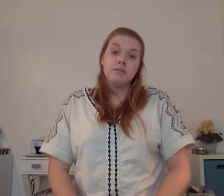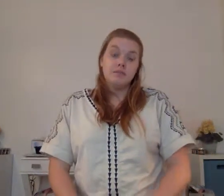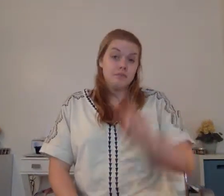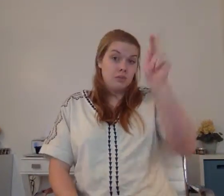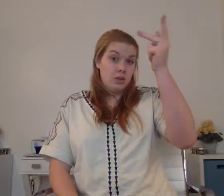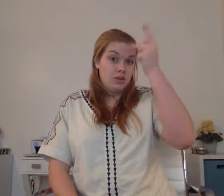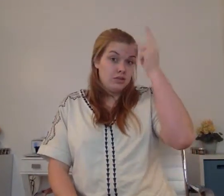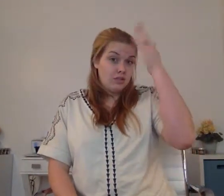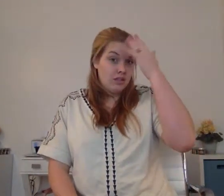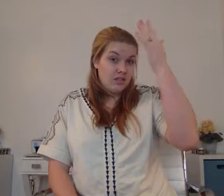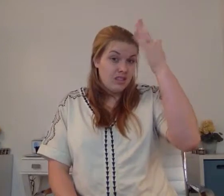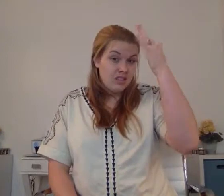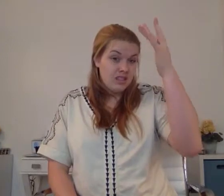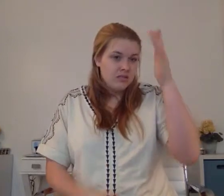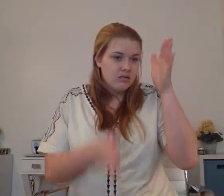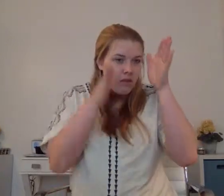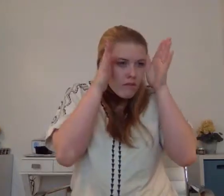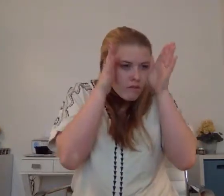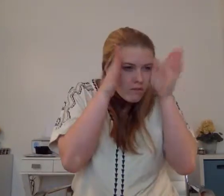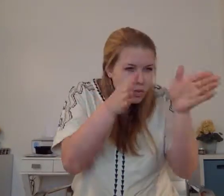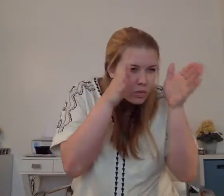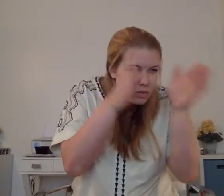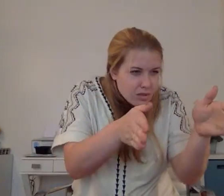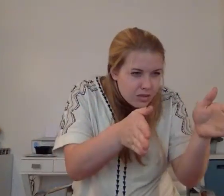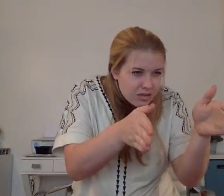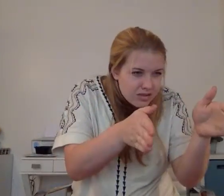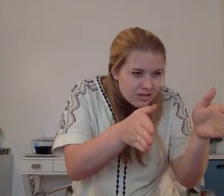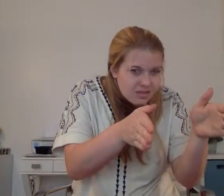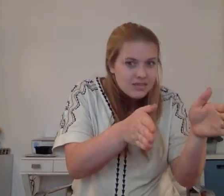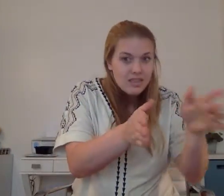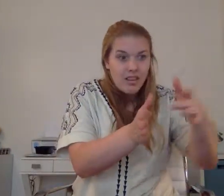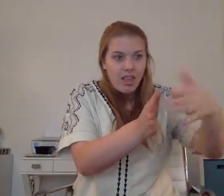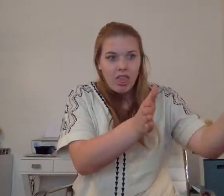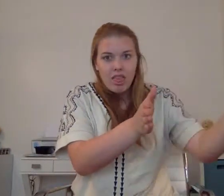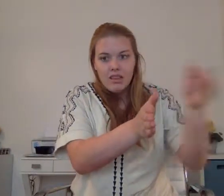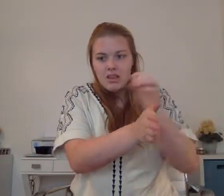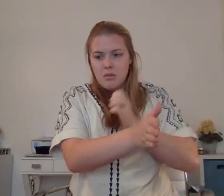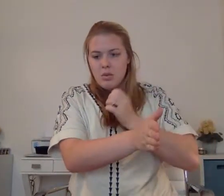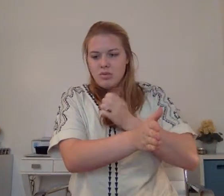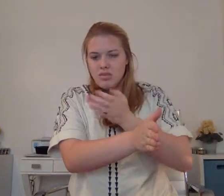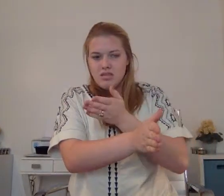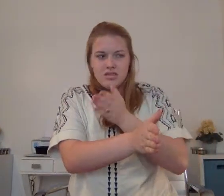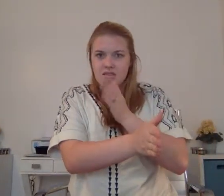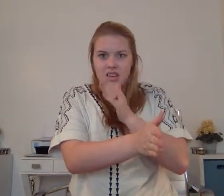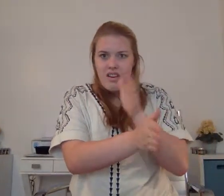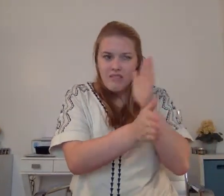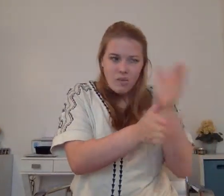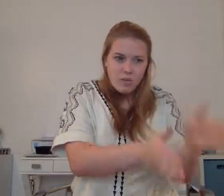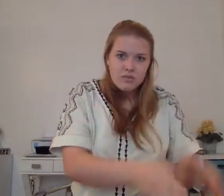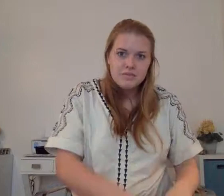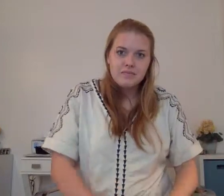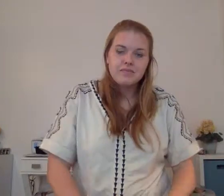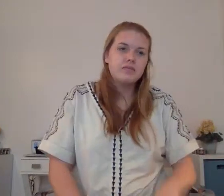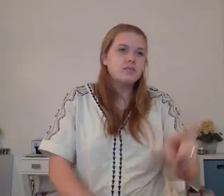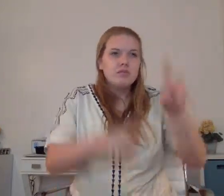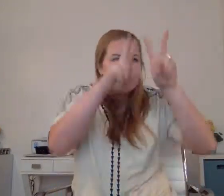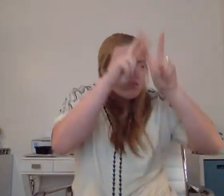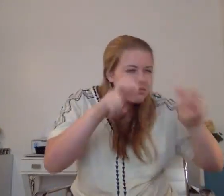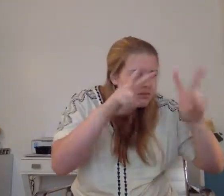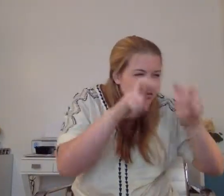pays very little attention to emotions. Oftentimes, analysts and experts are so busy with data